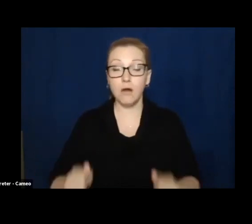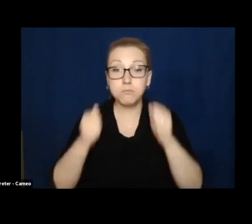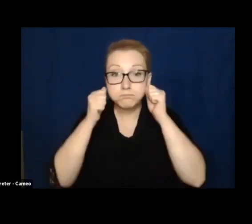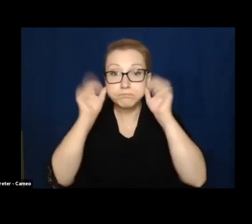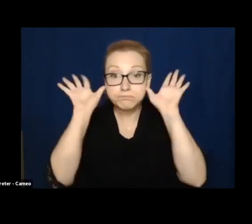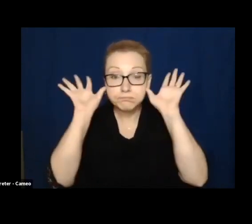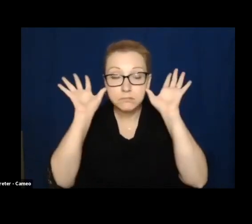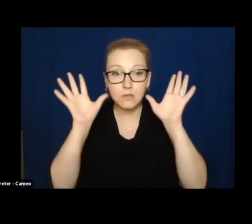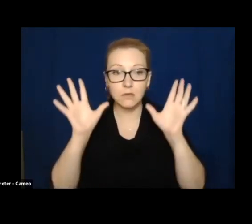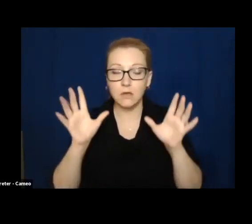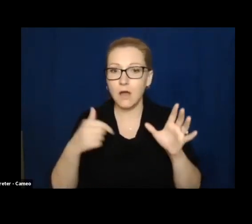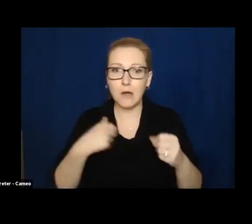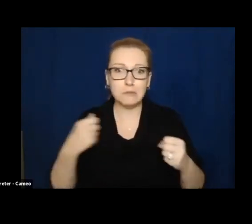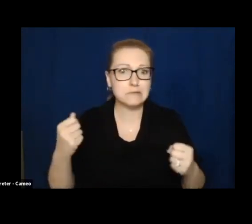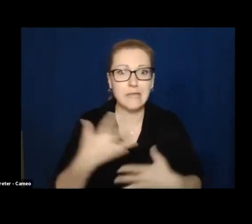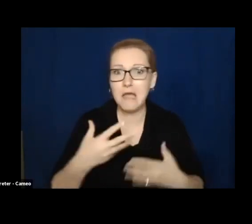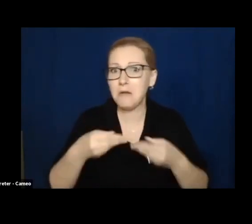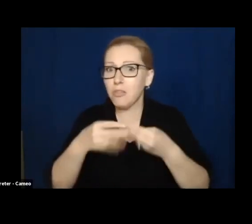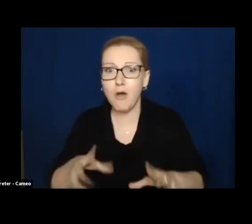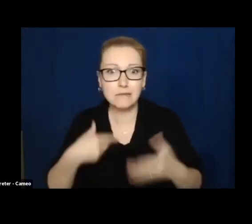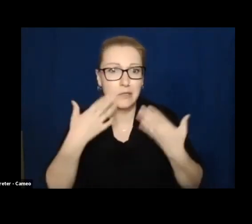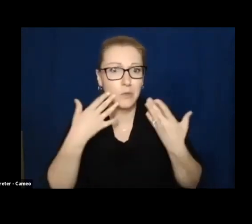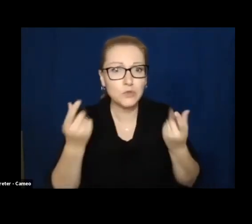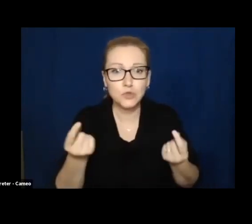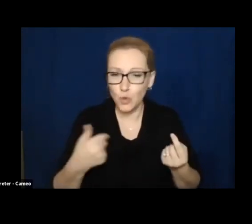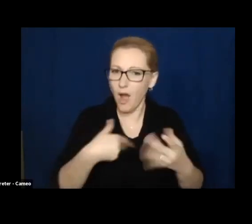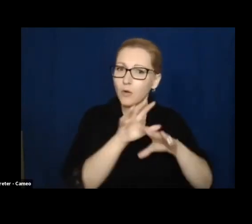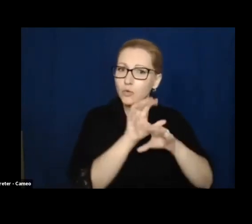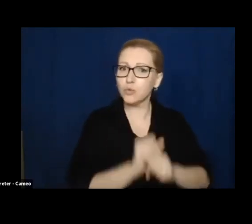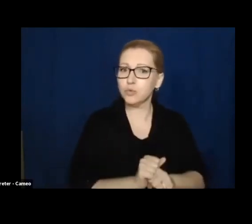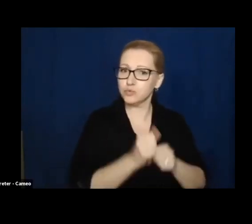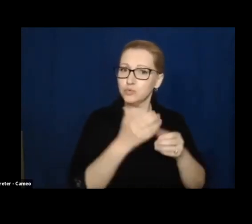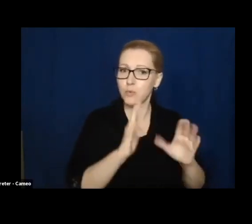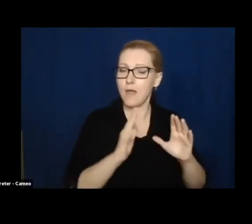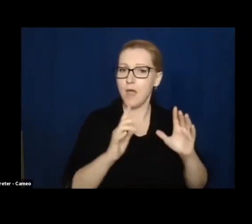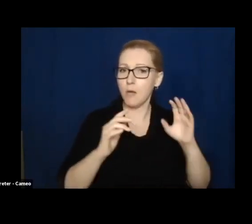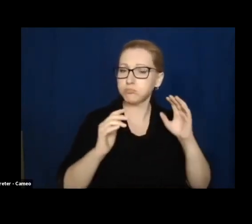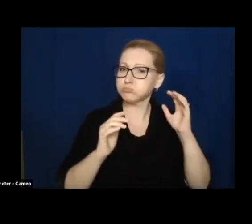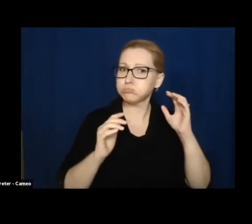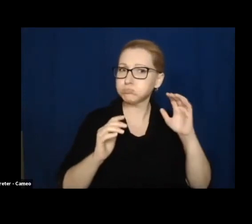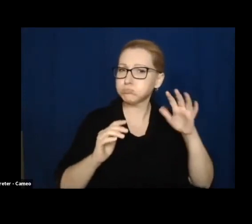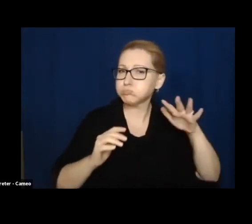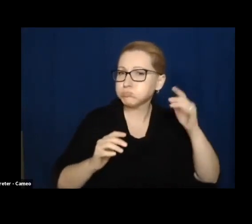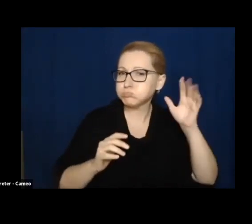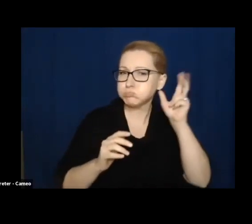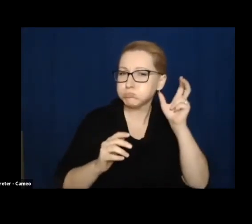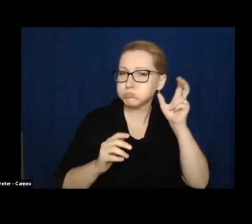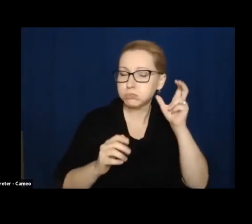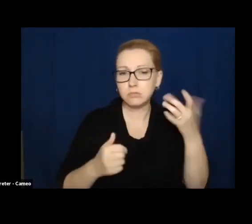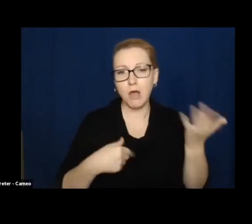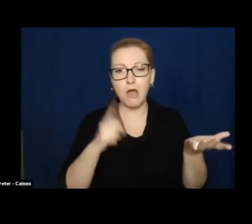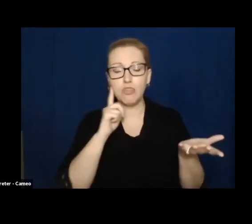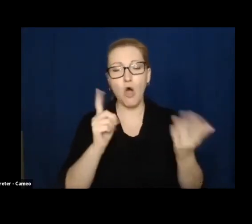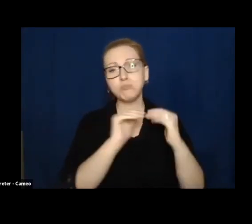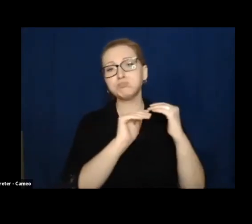to do. I'd gotten used to things and I believed, okay, this is how my hearing is going to be.